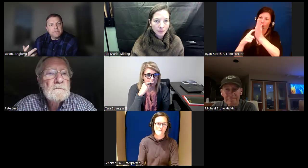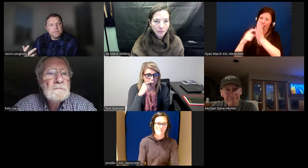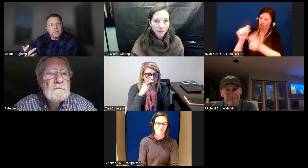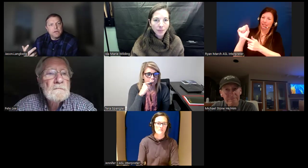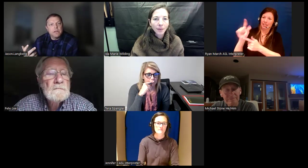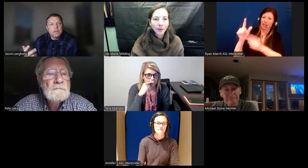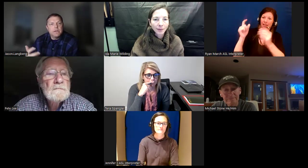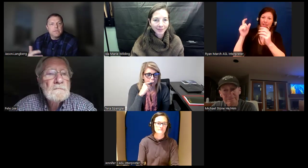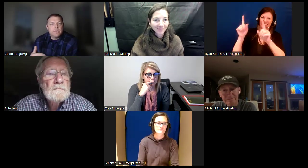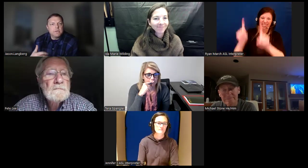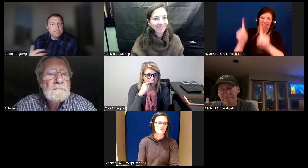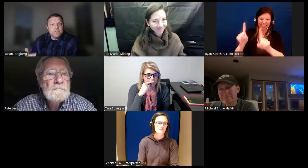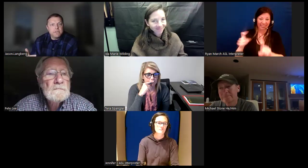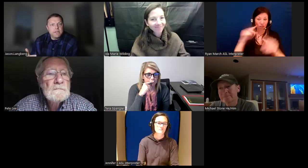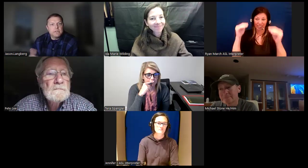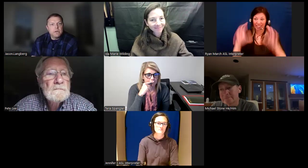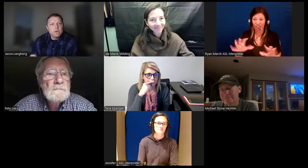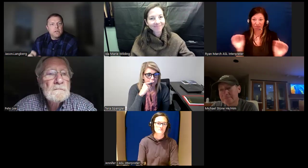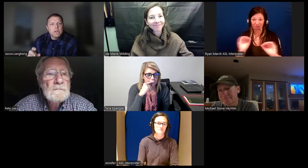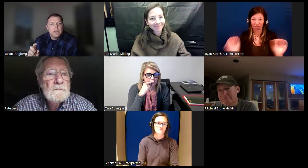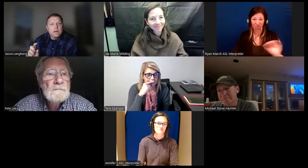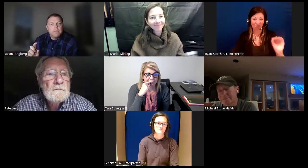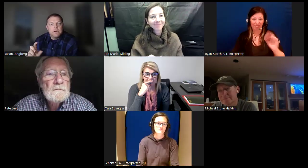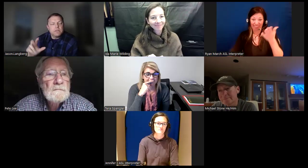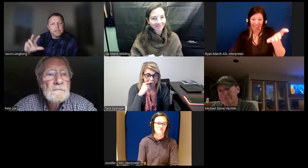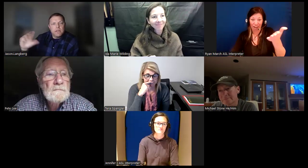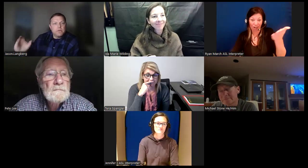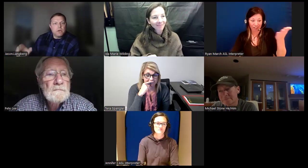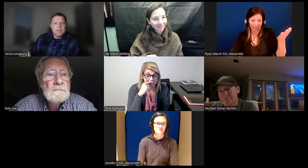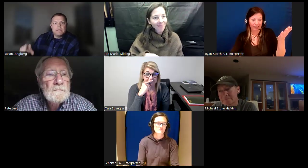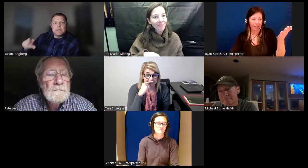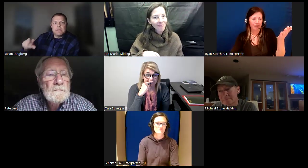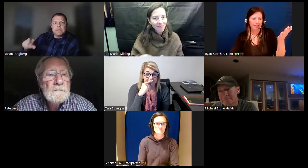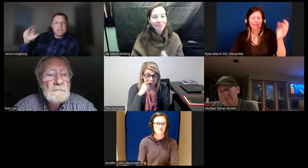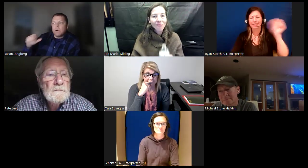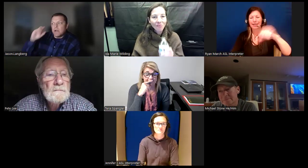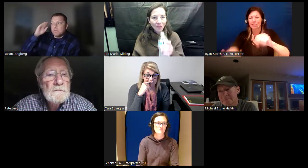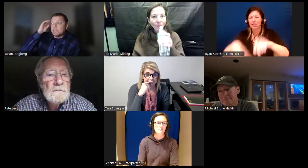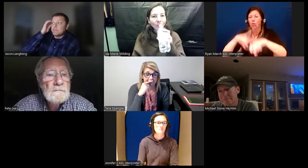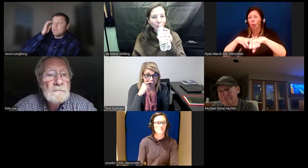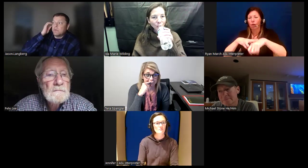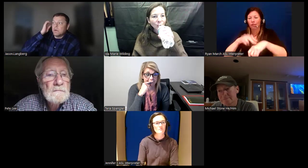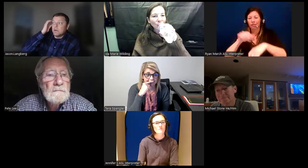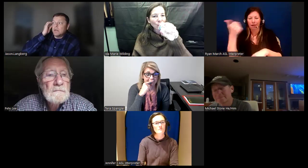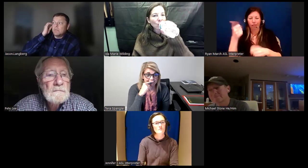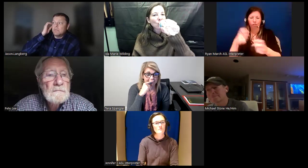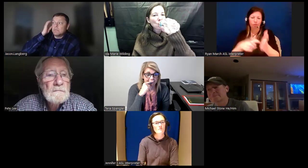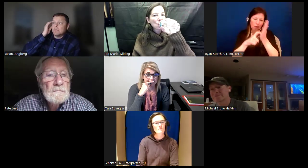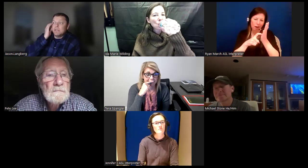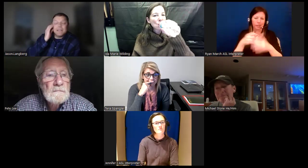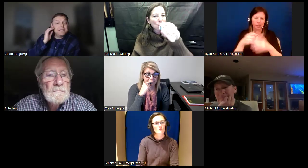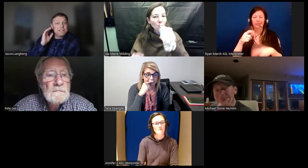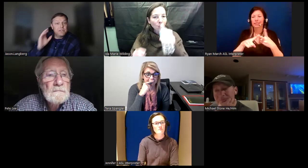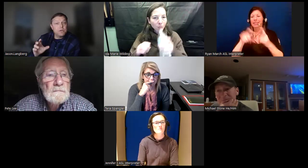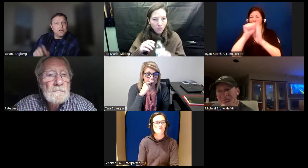testing for teachers there. So there are certainly other requirements, and there are state requirements for to